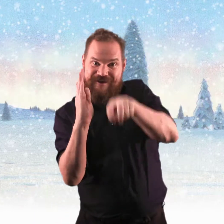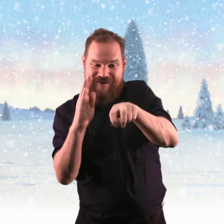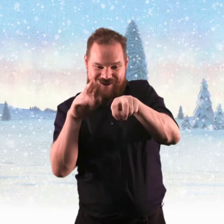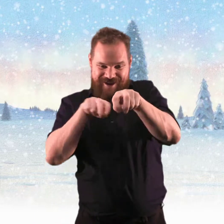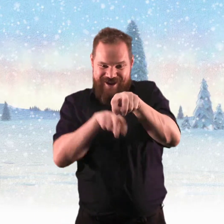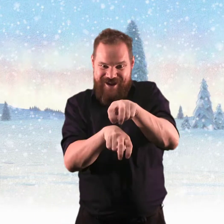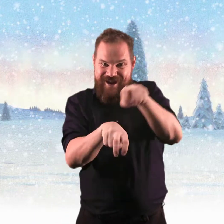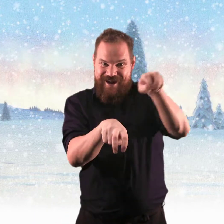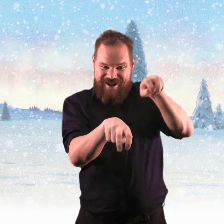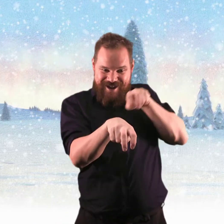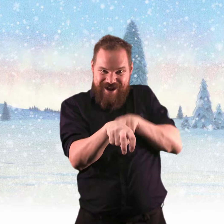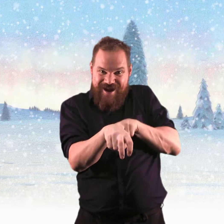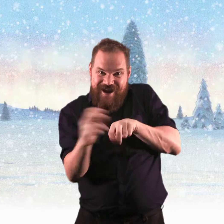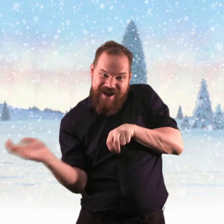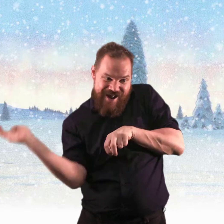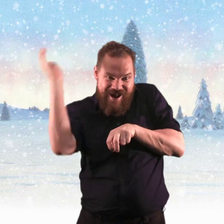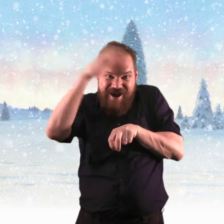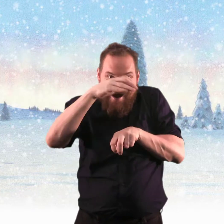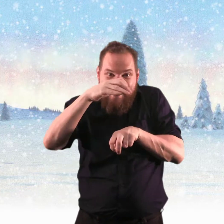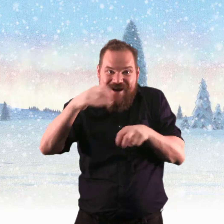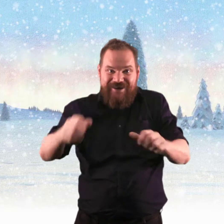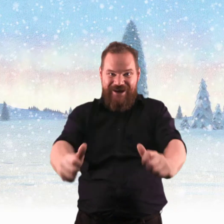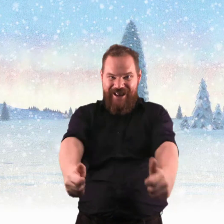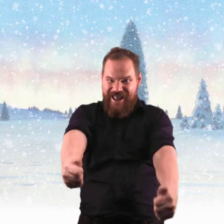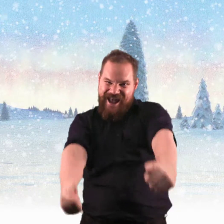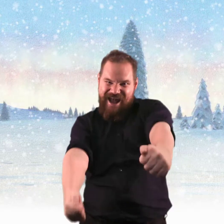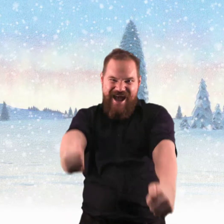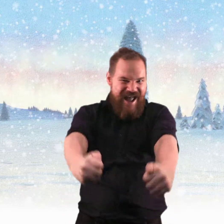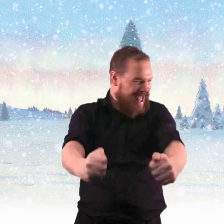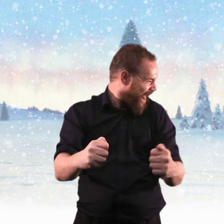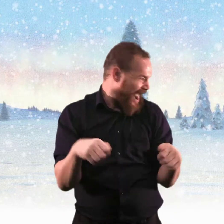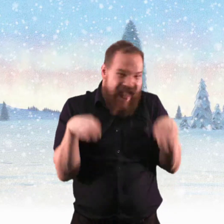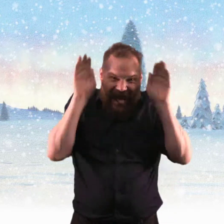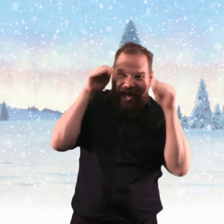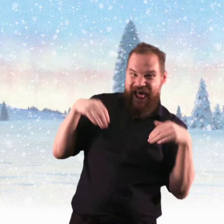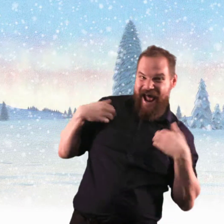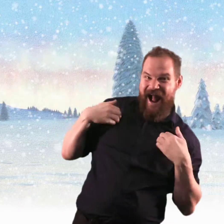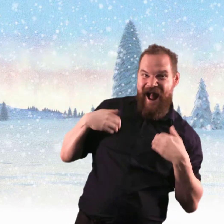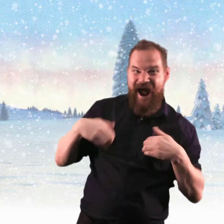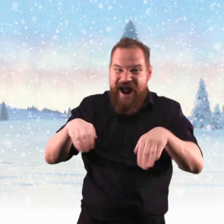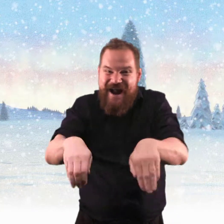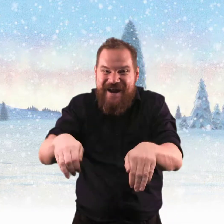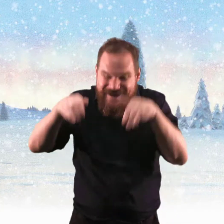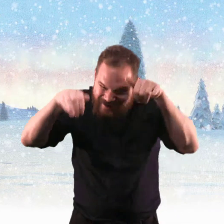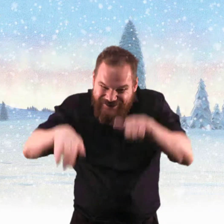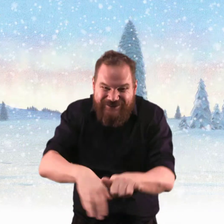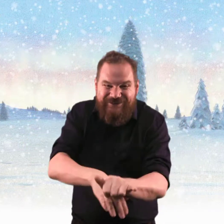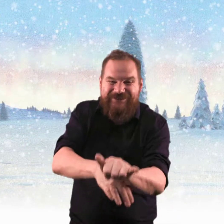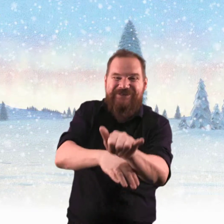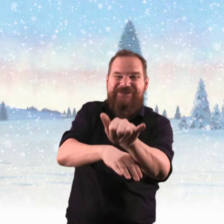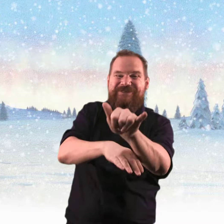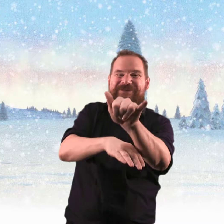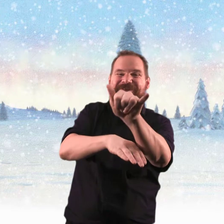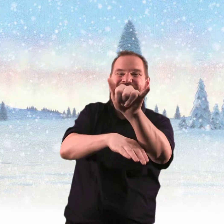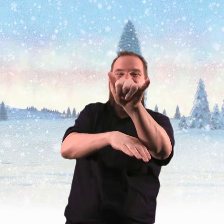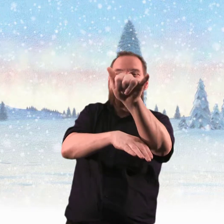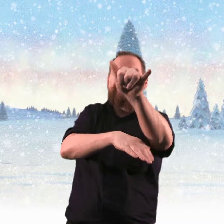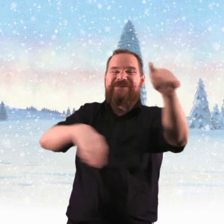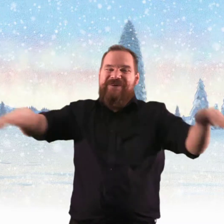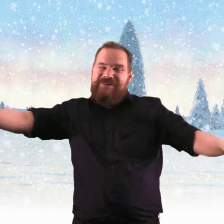shut the domed roof. With the snowman happily at the controls, they flew into the sky. They were all so excited.